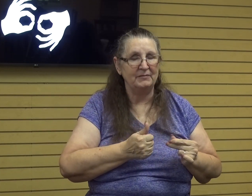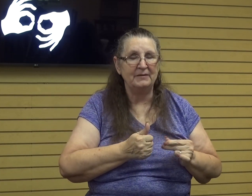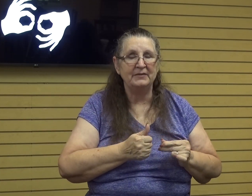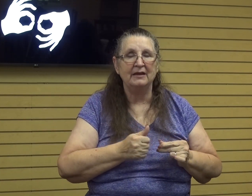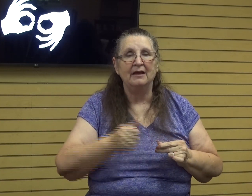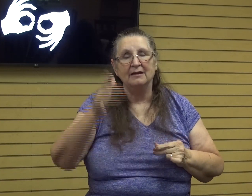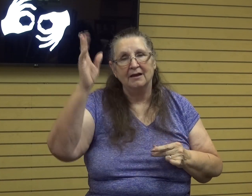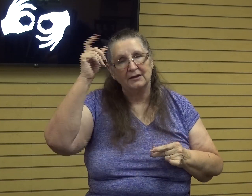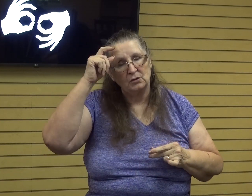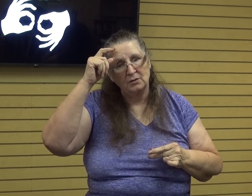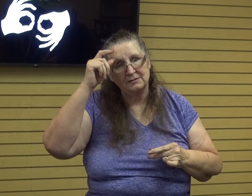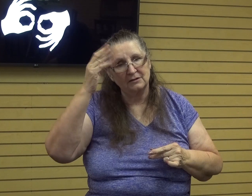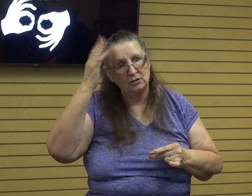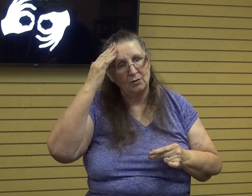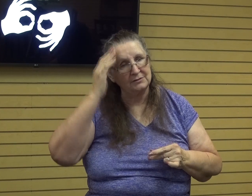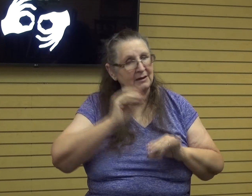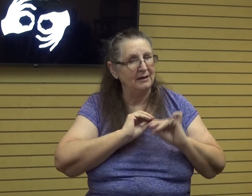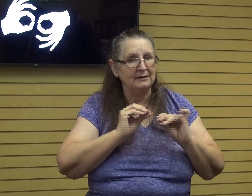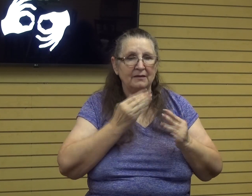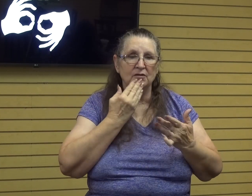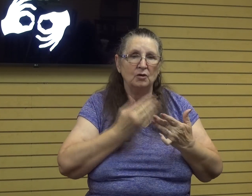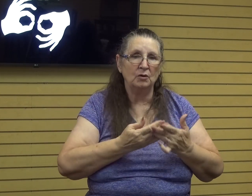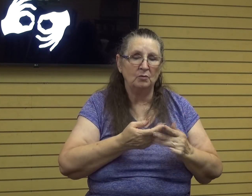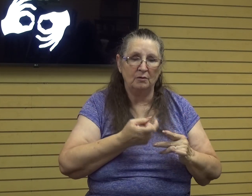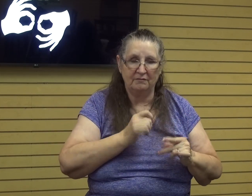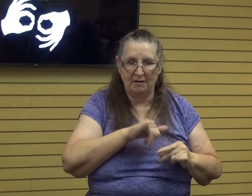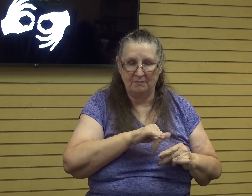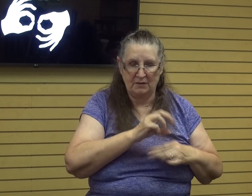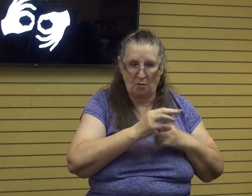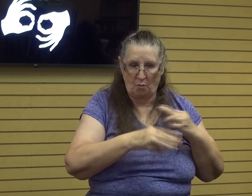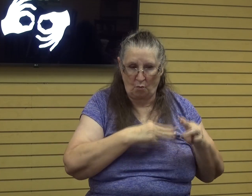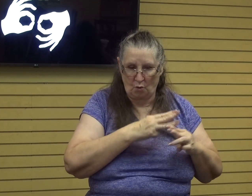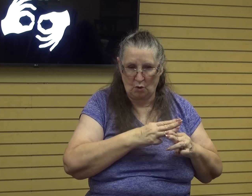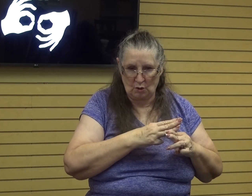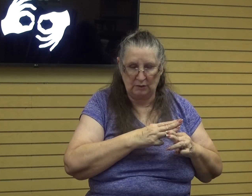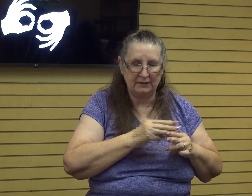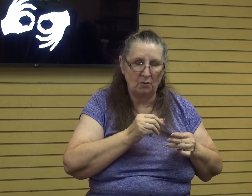know nothing good will come from it. If we want better relationships,